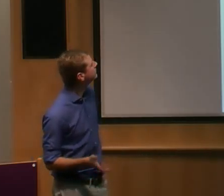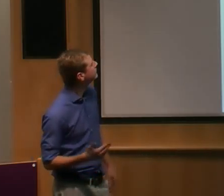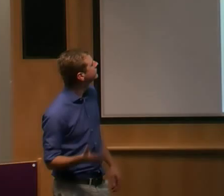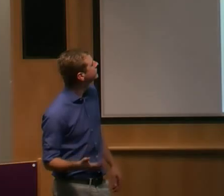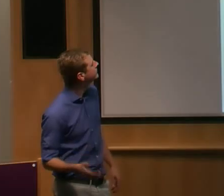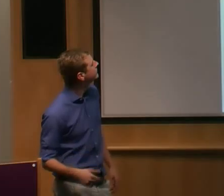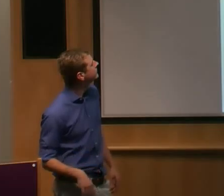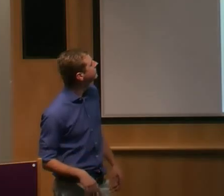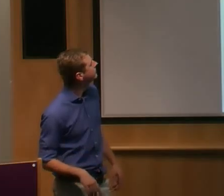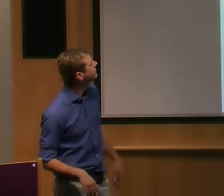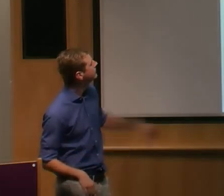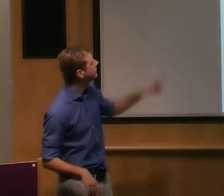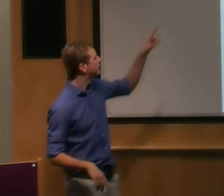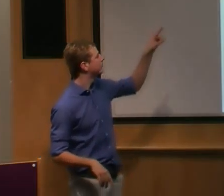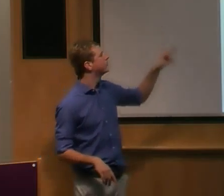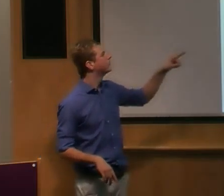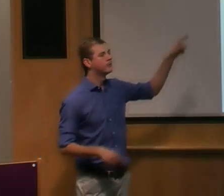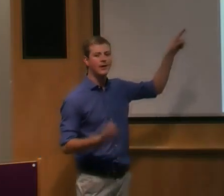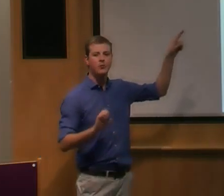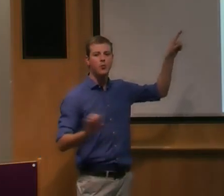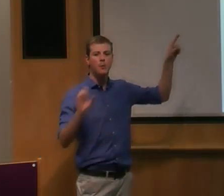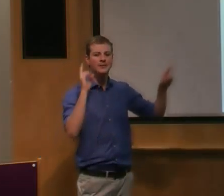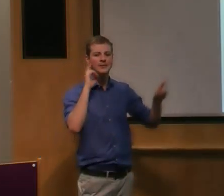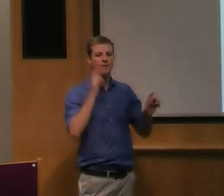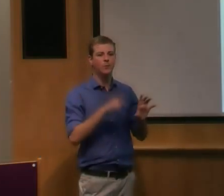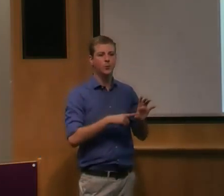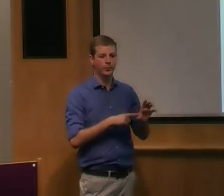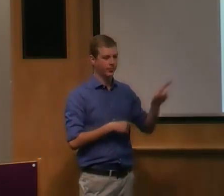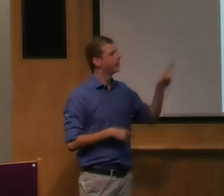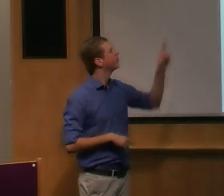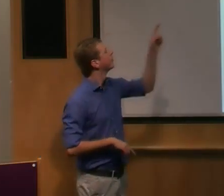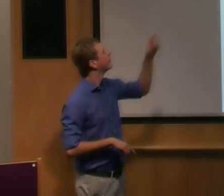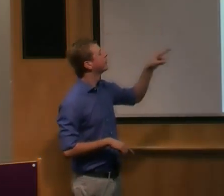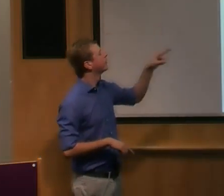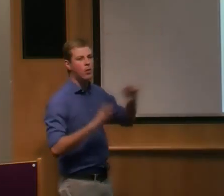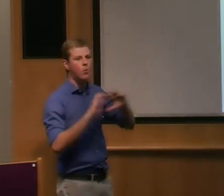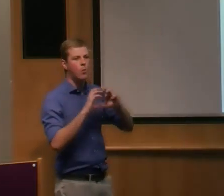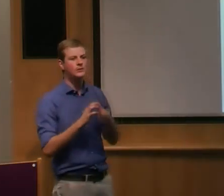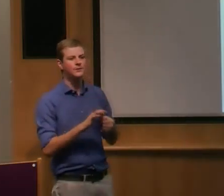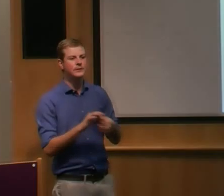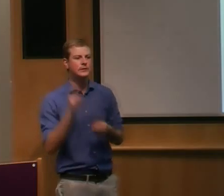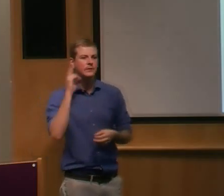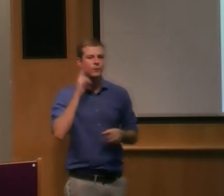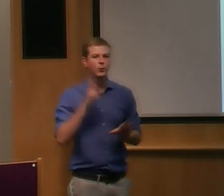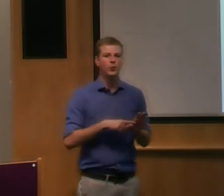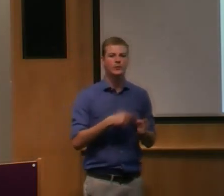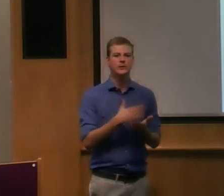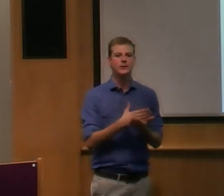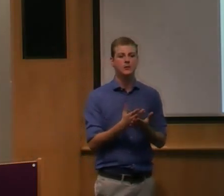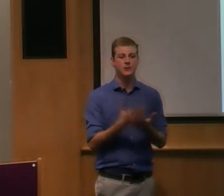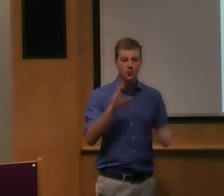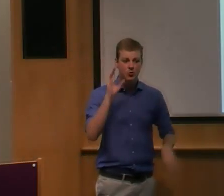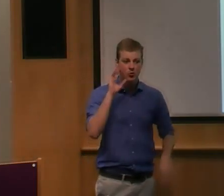of youth organisations that are meeting now on an international platform. So the EUDI I've spoken about, the WFDYS is